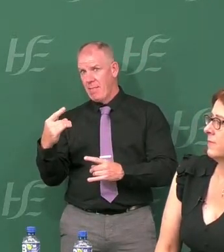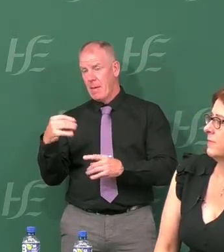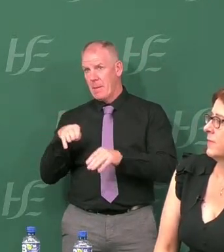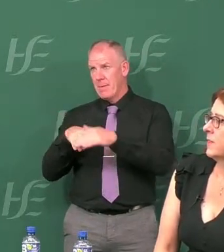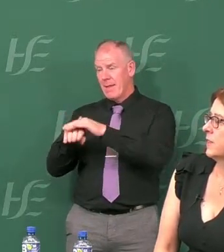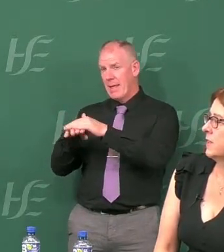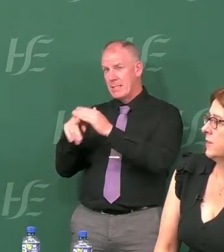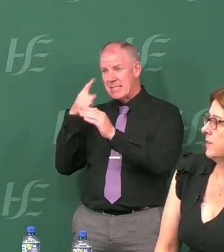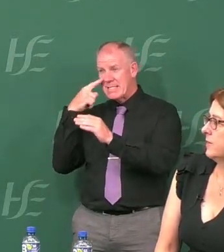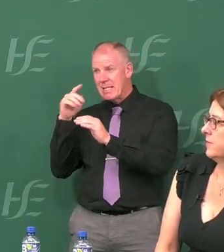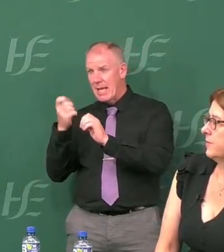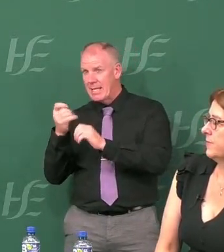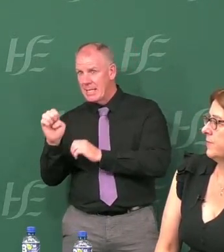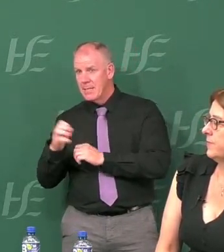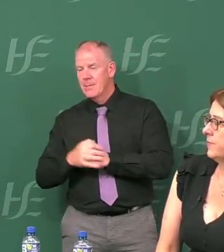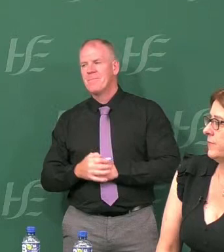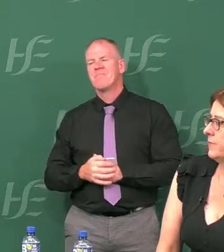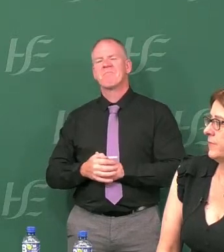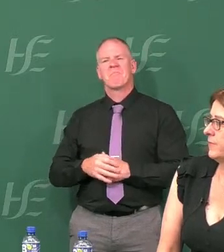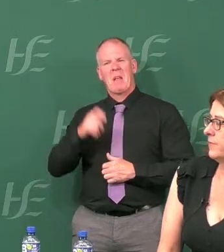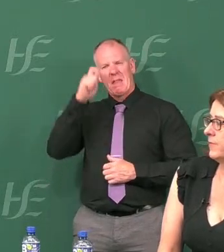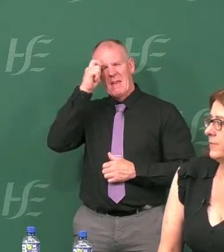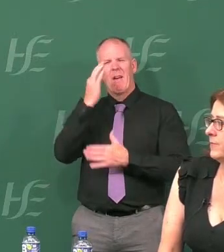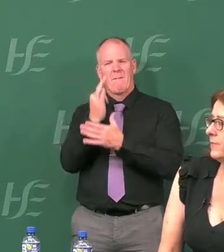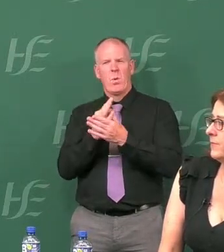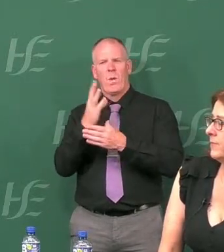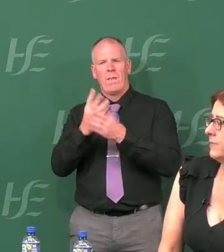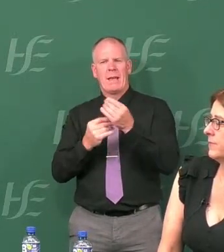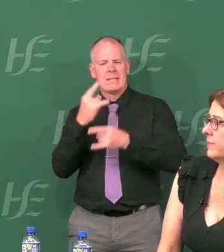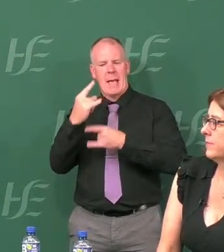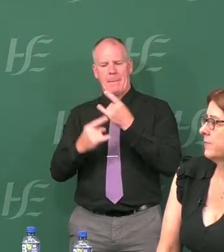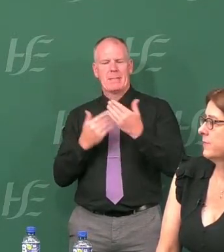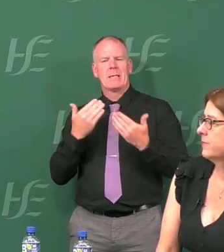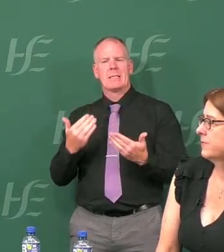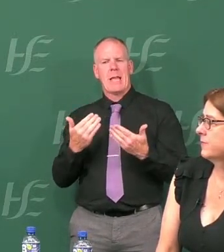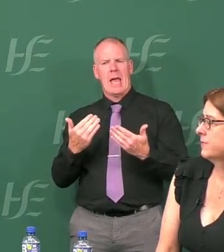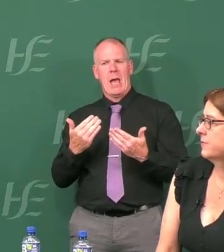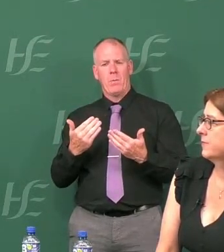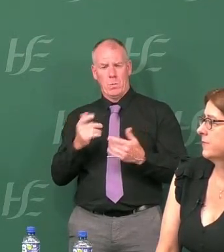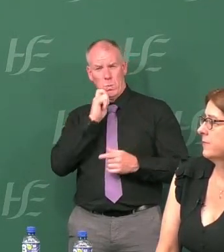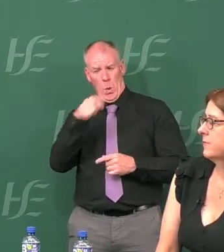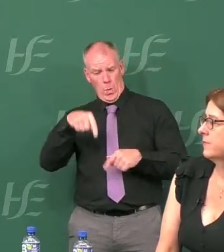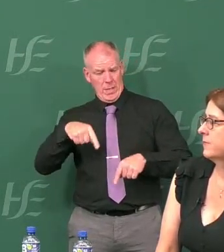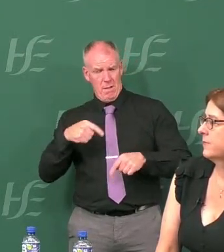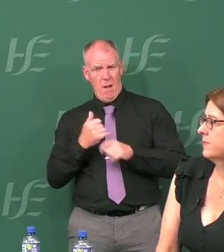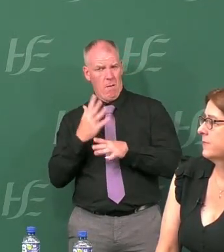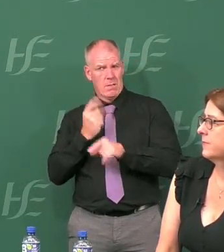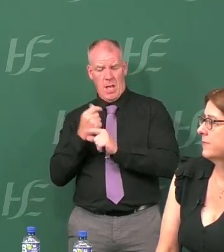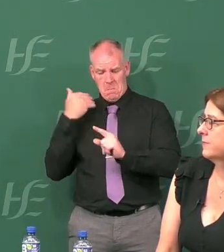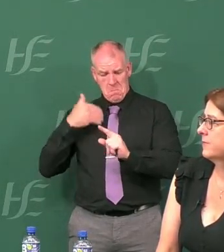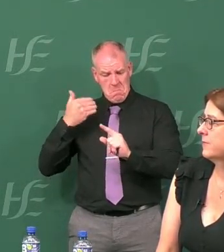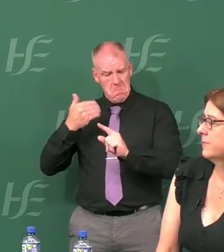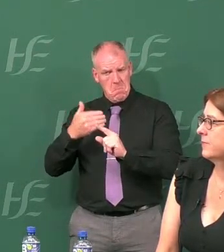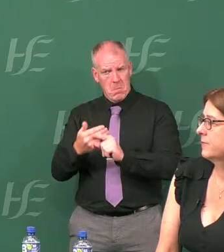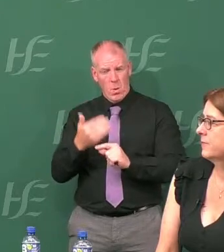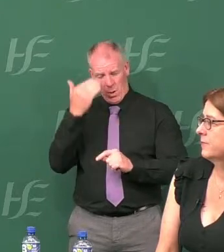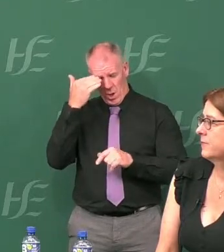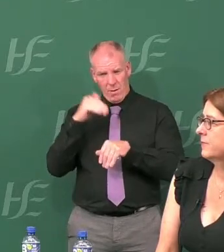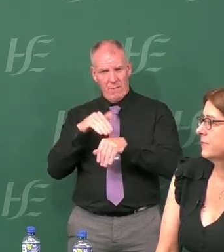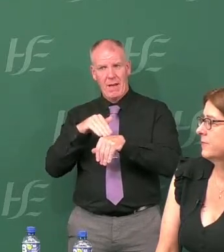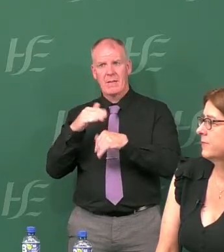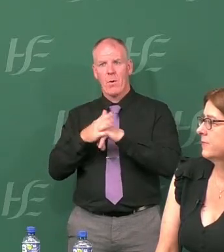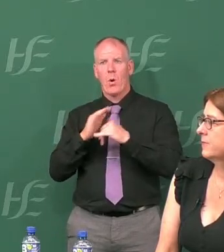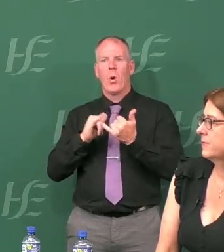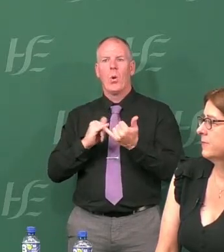and things like that? A few aspects that we are seeing and have seen, and we've been reporting on here. We know the impacts if you take on young